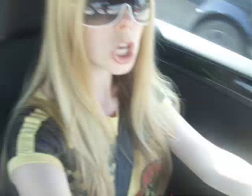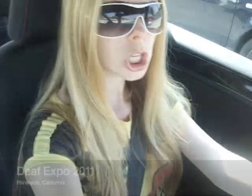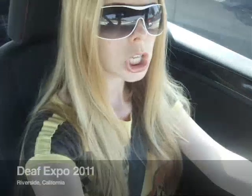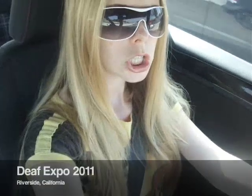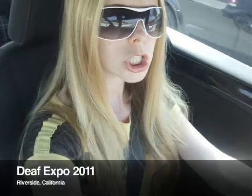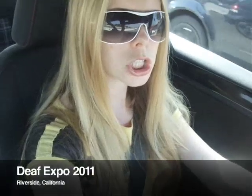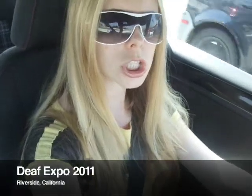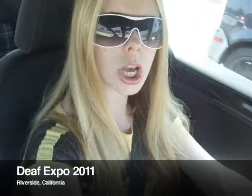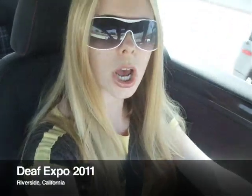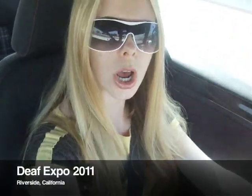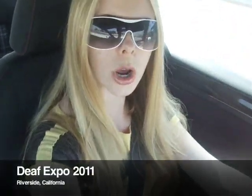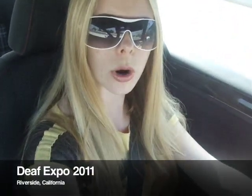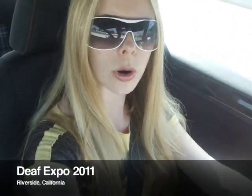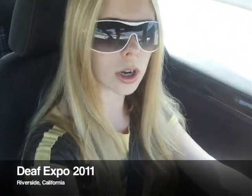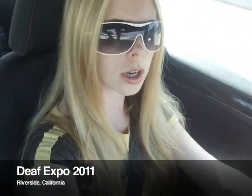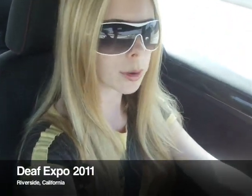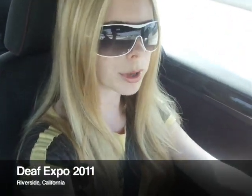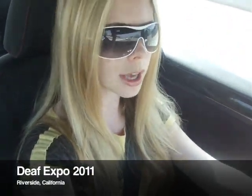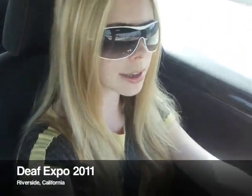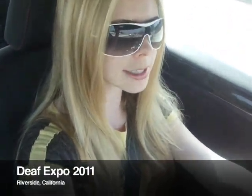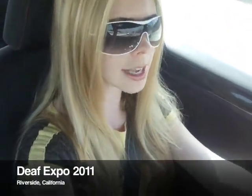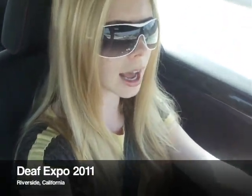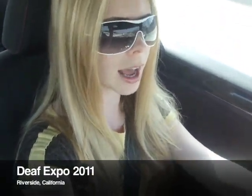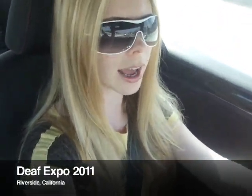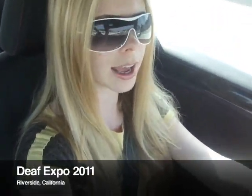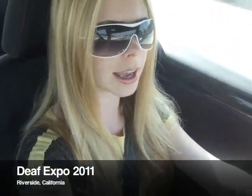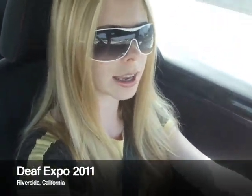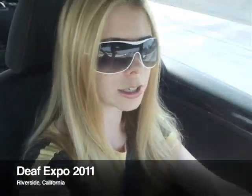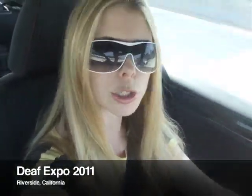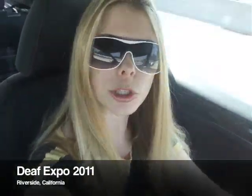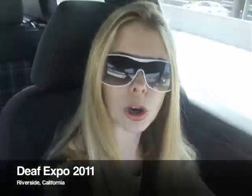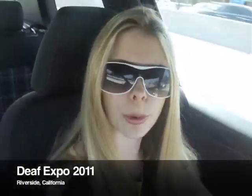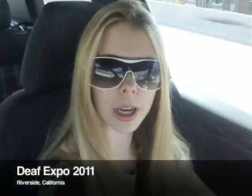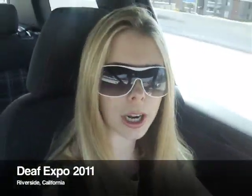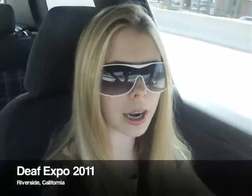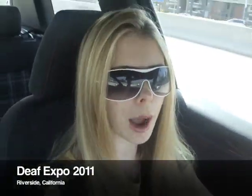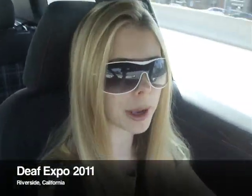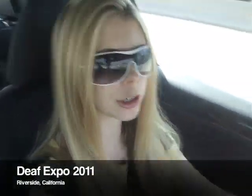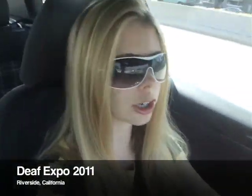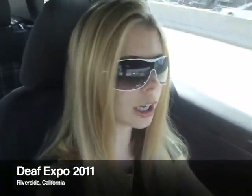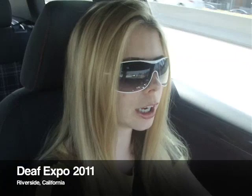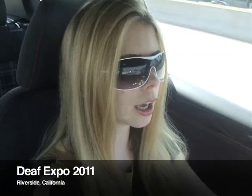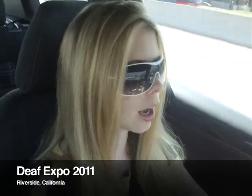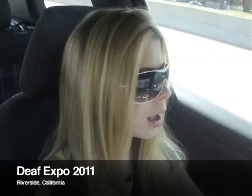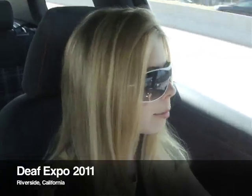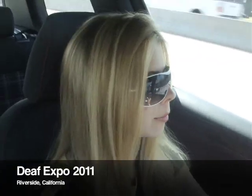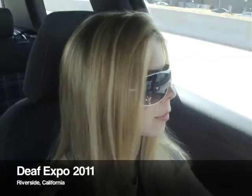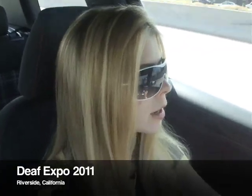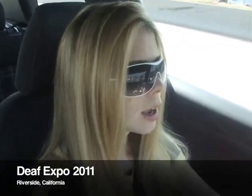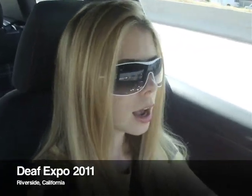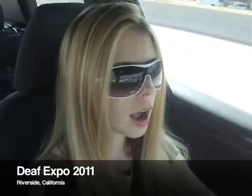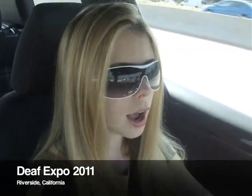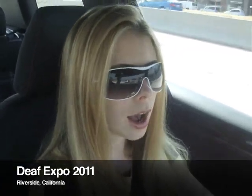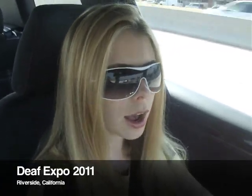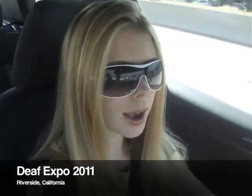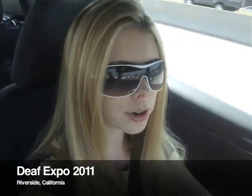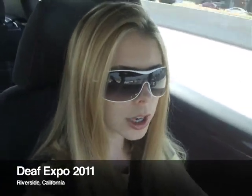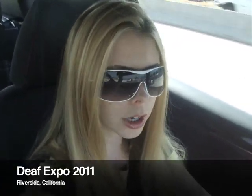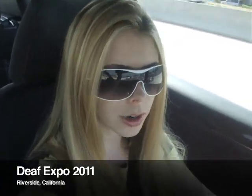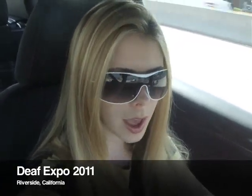So, because I do interpreting and I got my degree, every year they